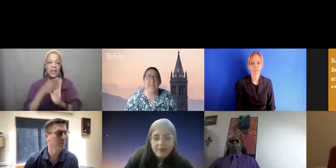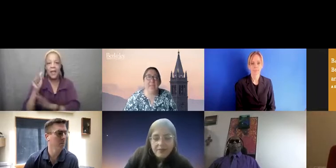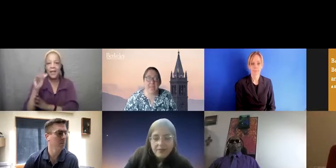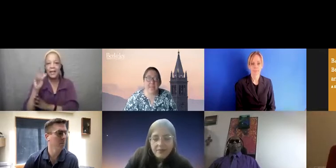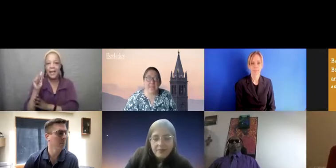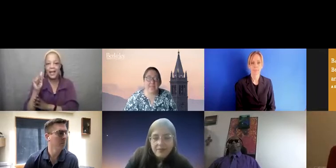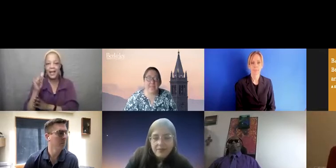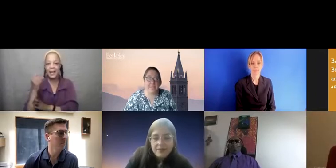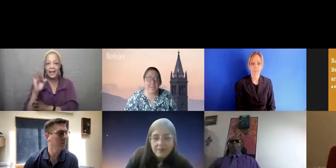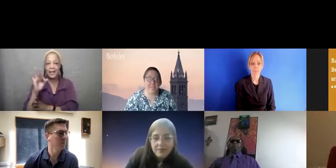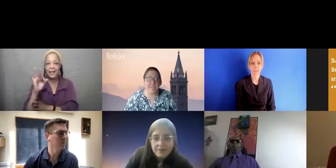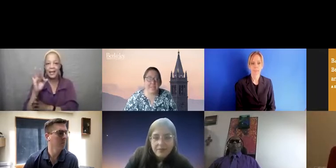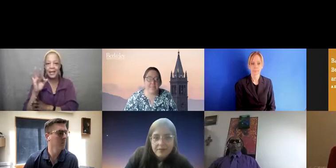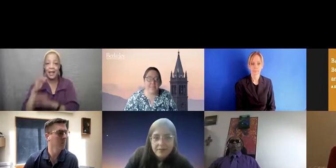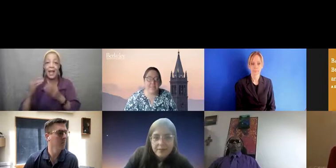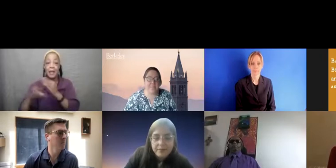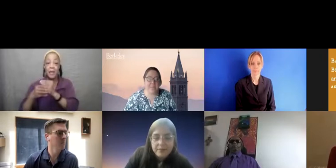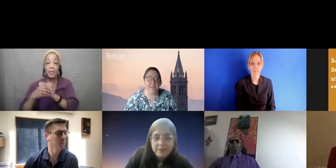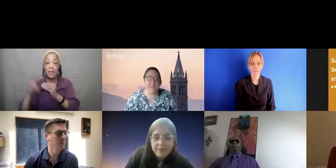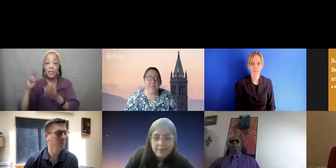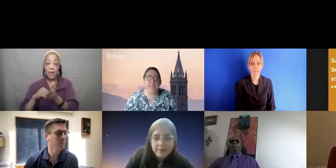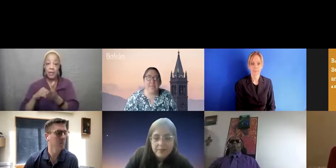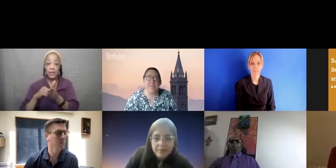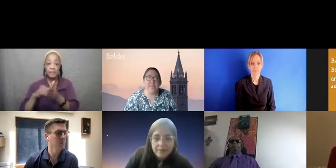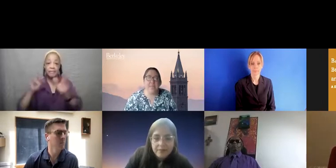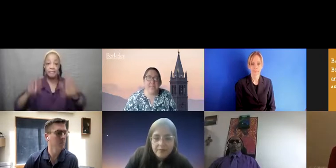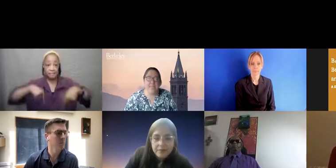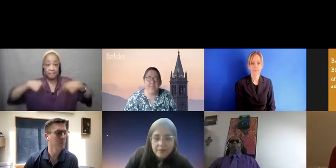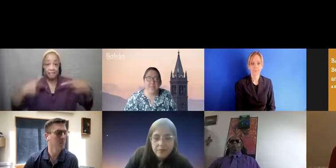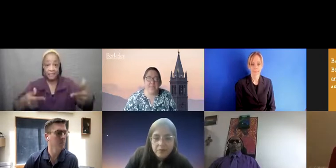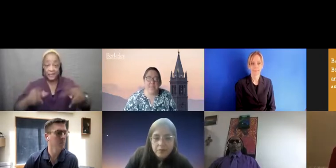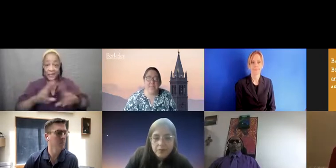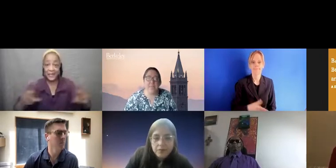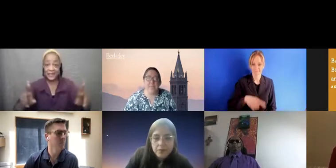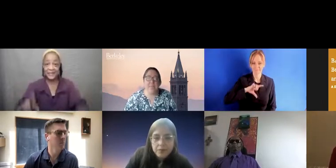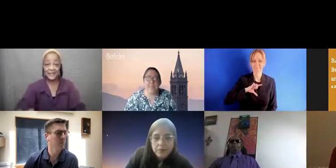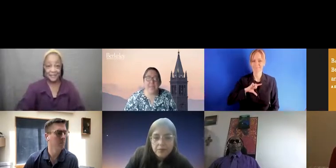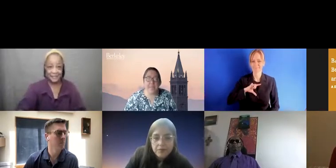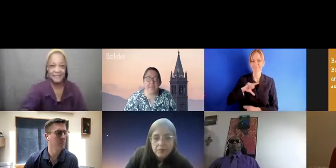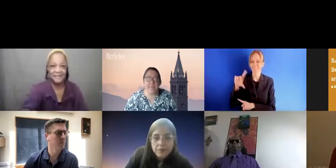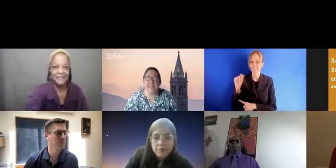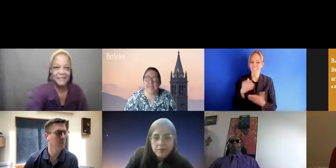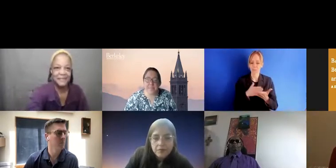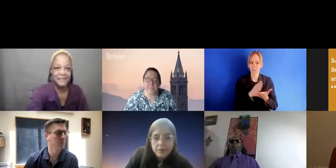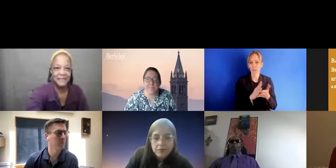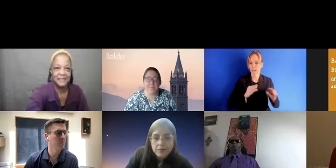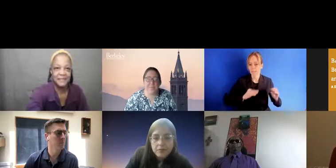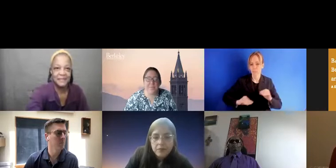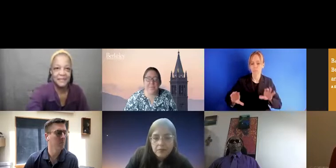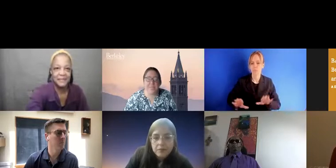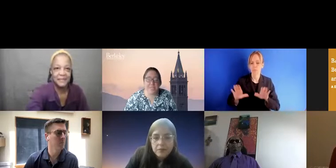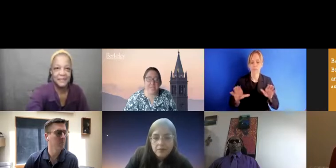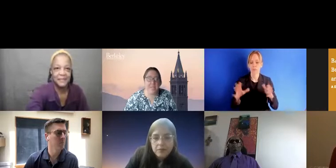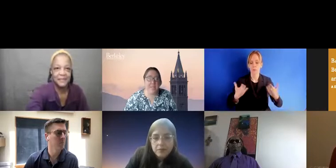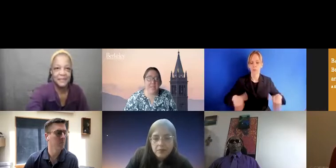and then amendments in the 2000s. The disability rights movement is one of the most breathtakingly successful movements